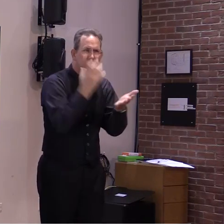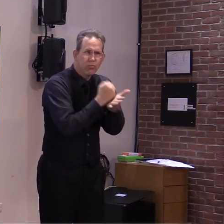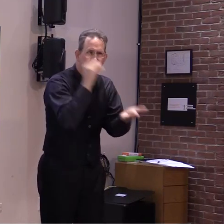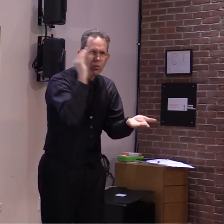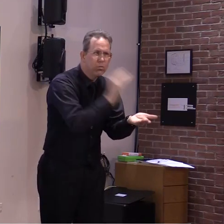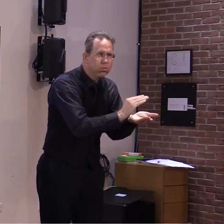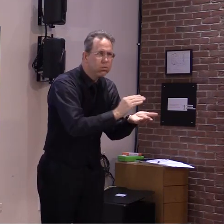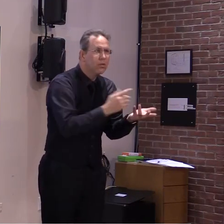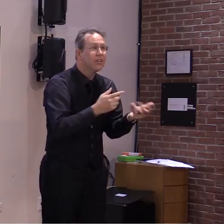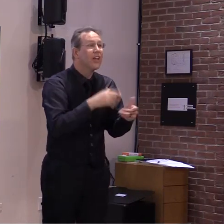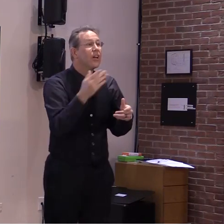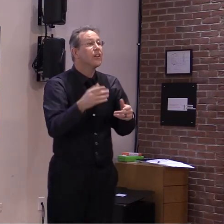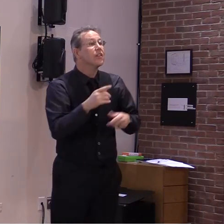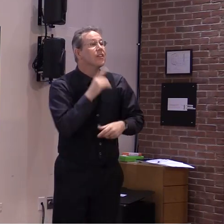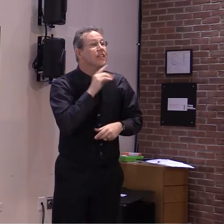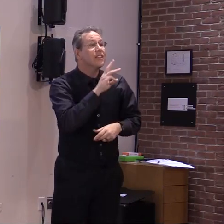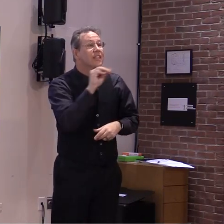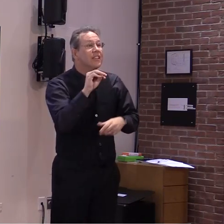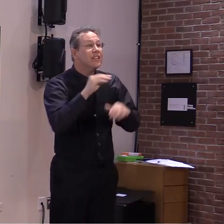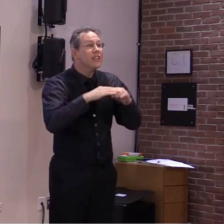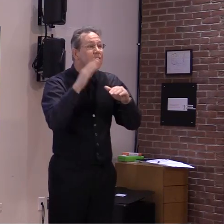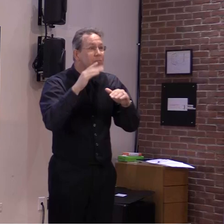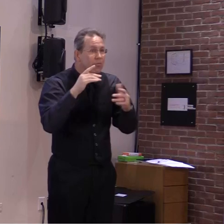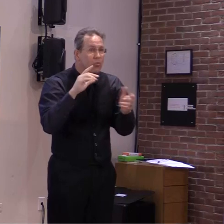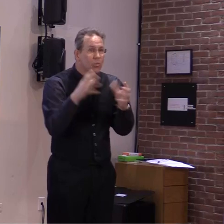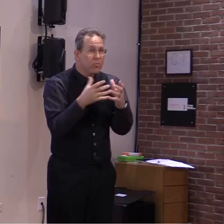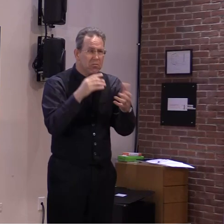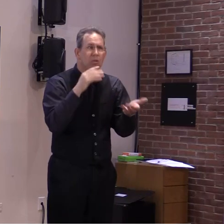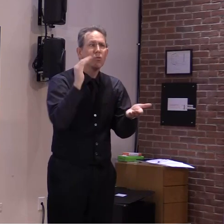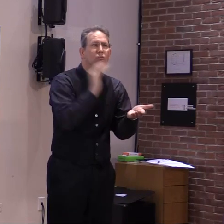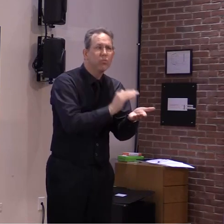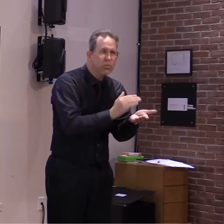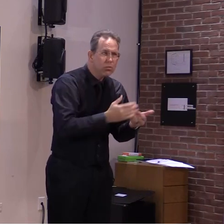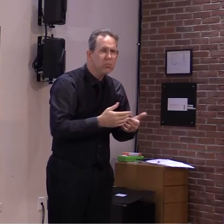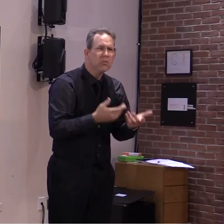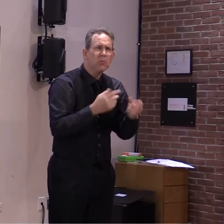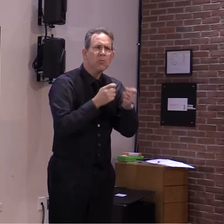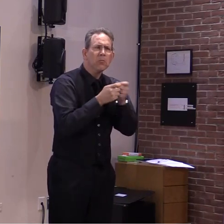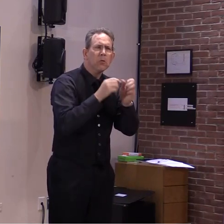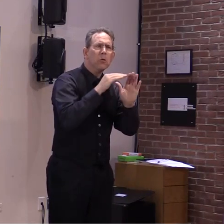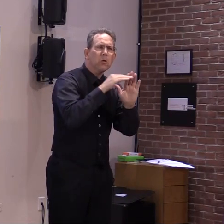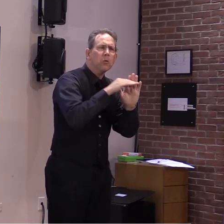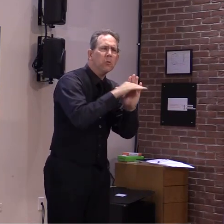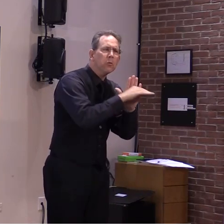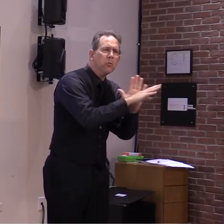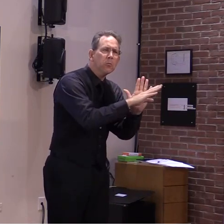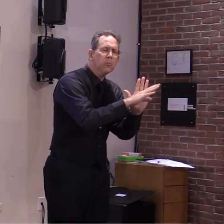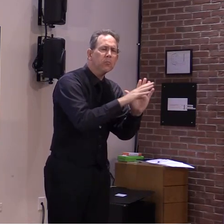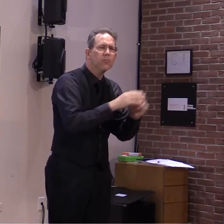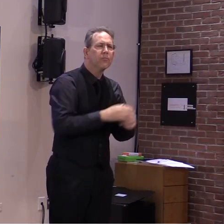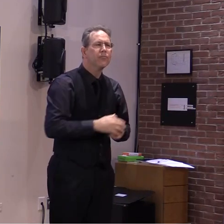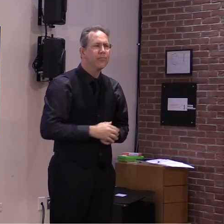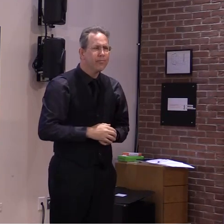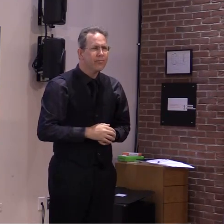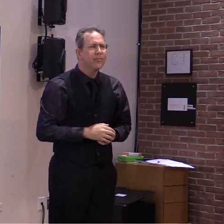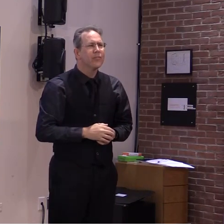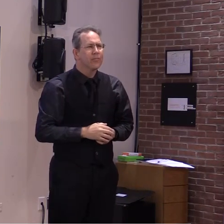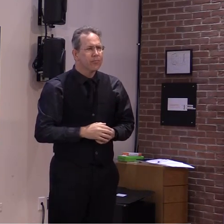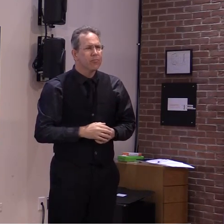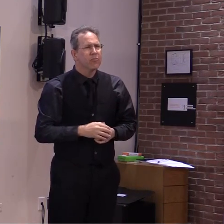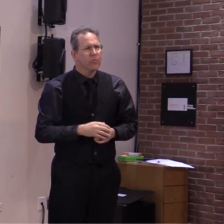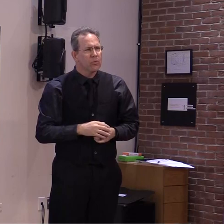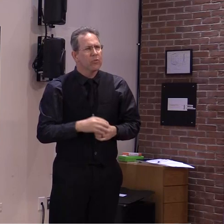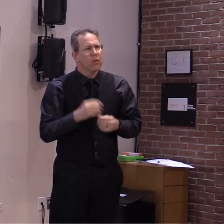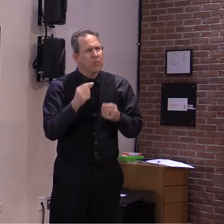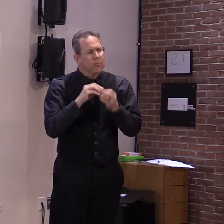have a fair amount of vaccination at this point, their rates have stayed pretty much steady, rising about 2%. But then you'll see the groups